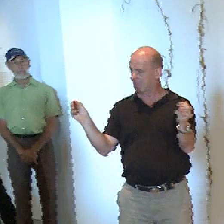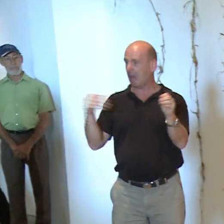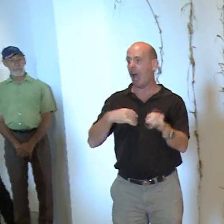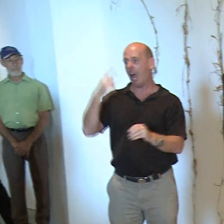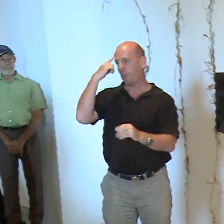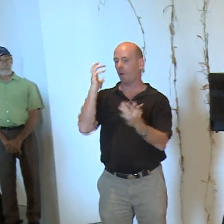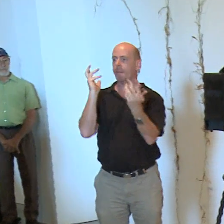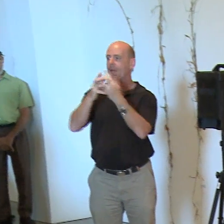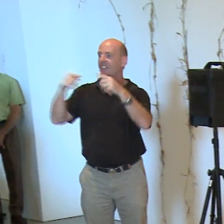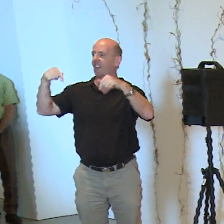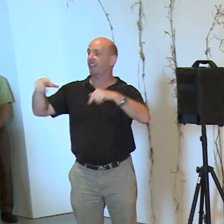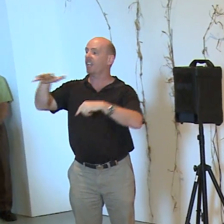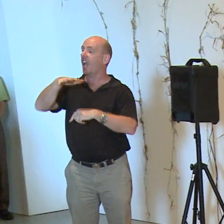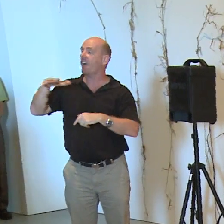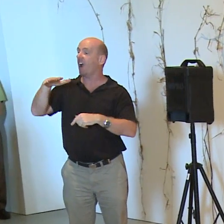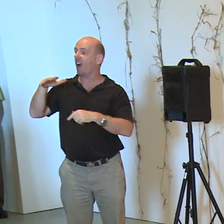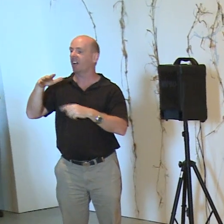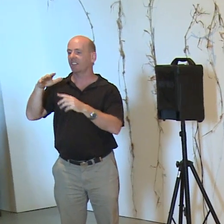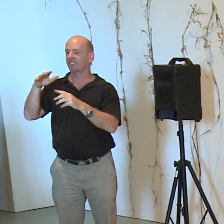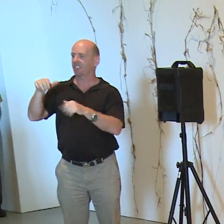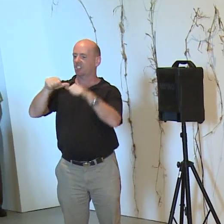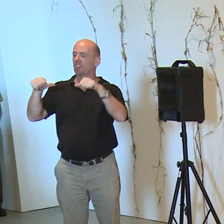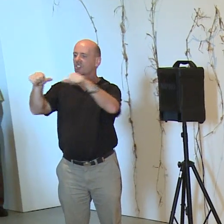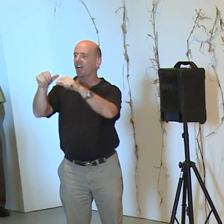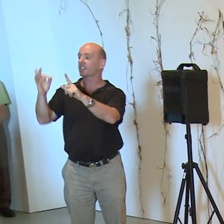for this area here, site-specific, and this is